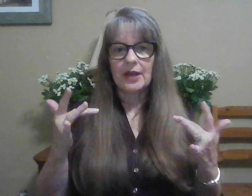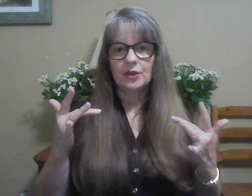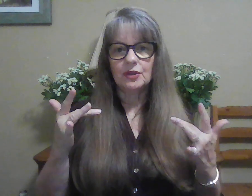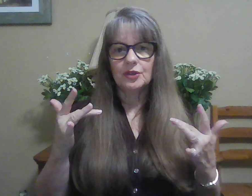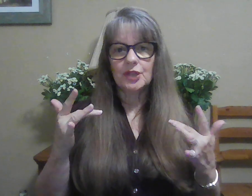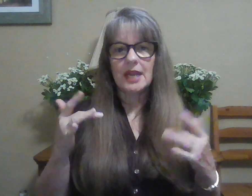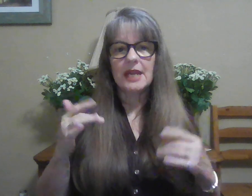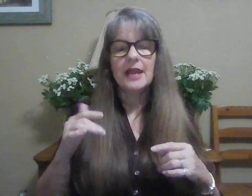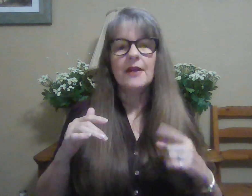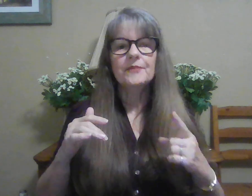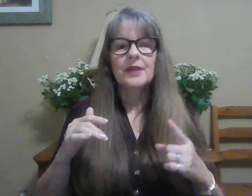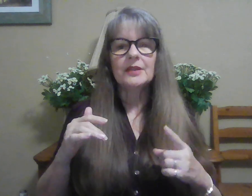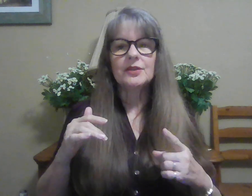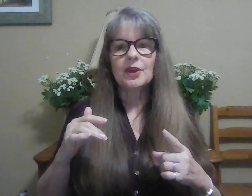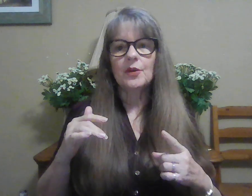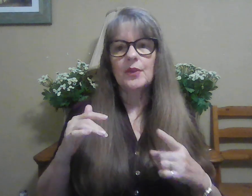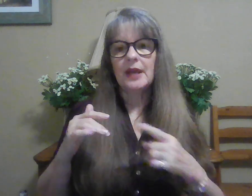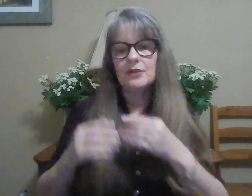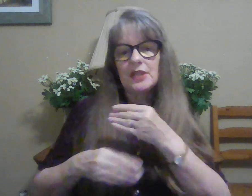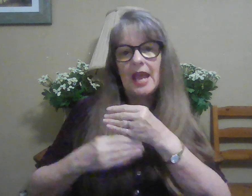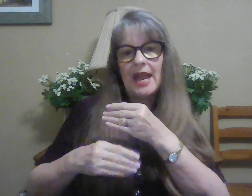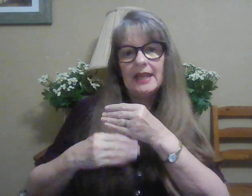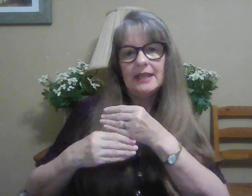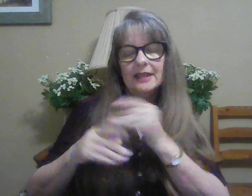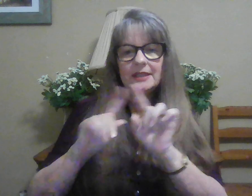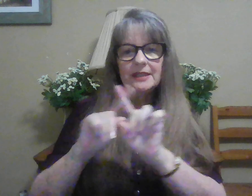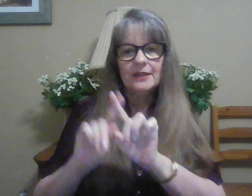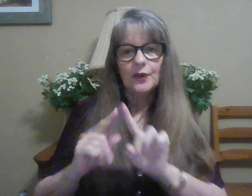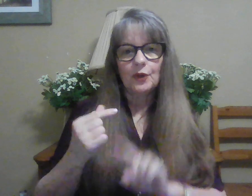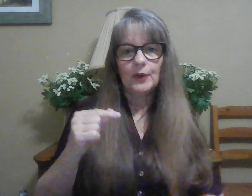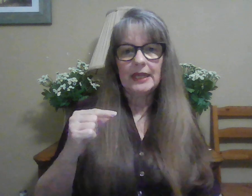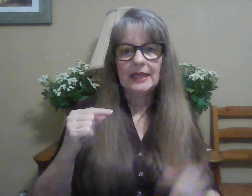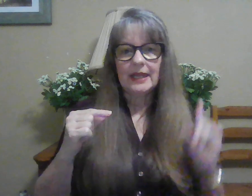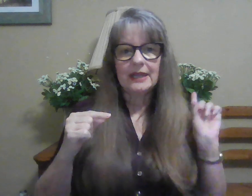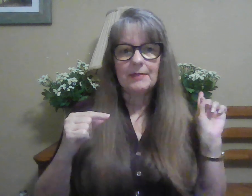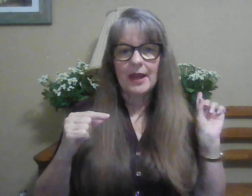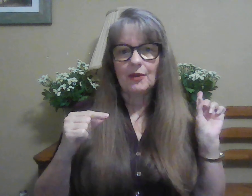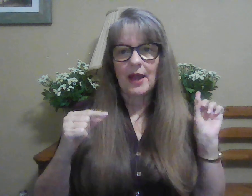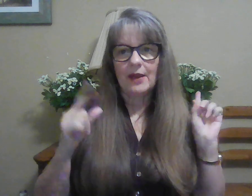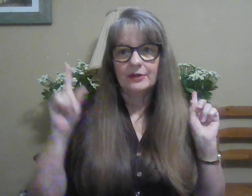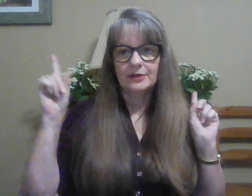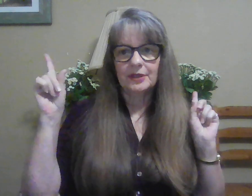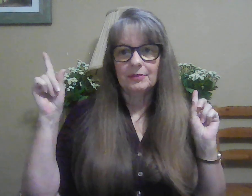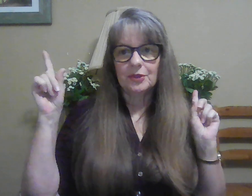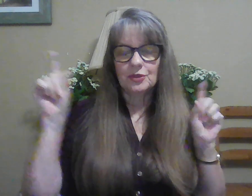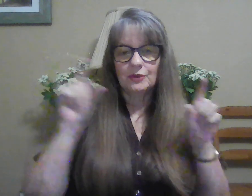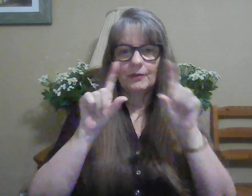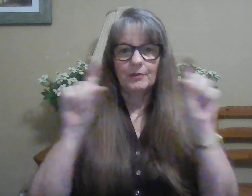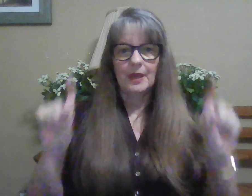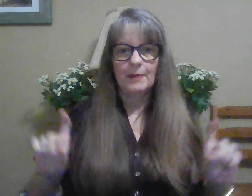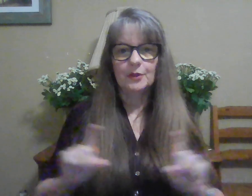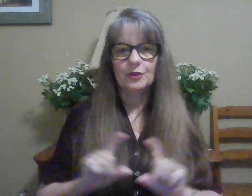lighter shade. And so then I've just added different green, like in the background in a picture